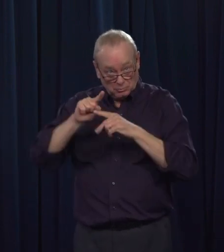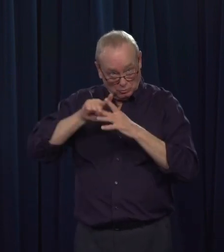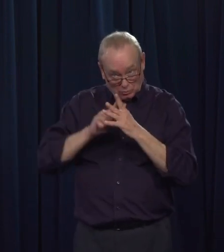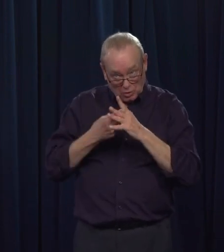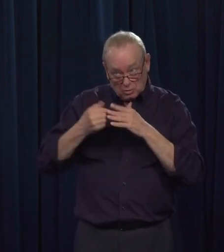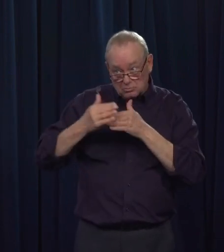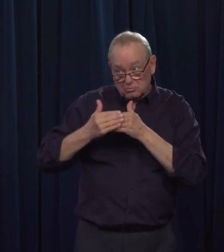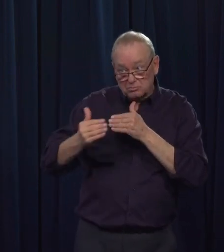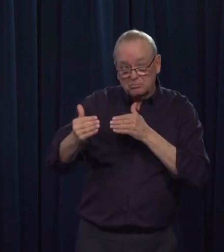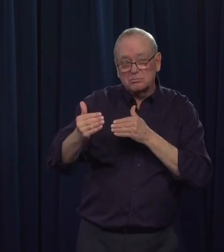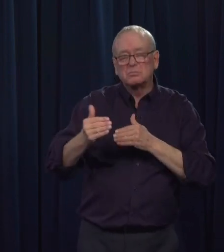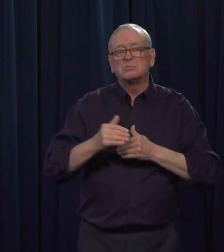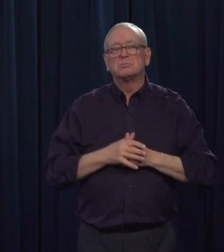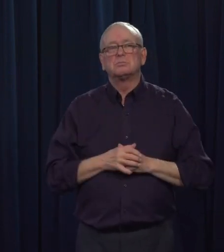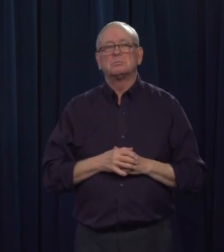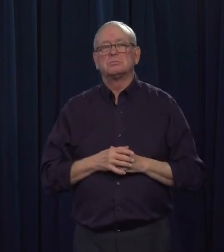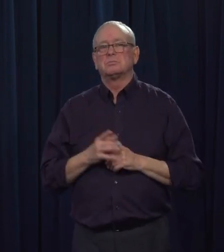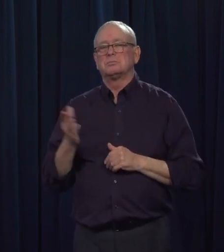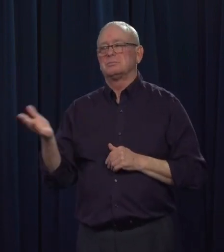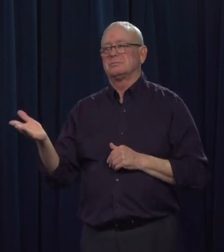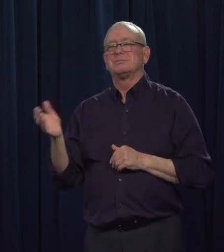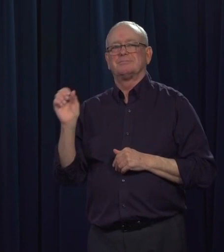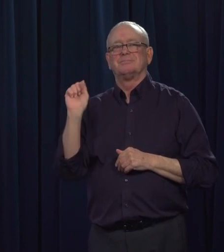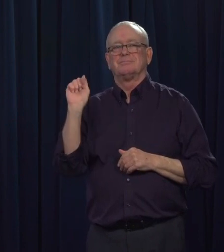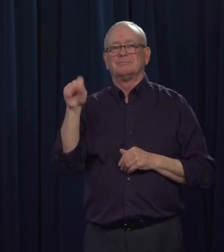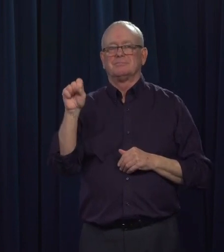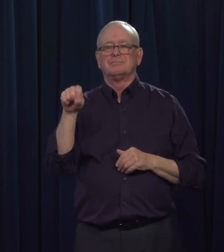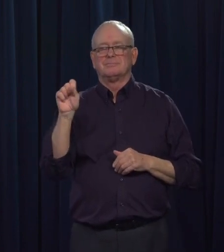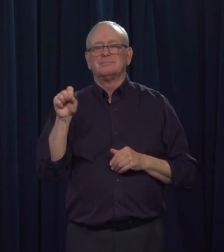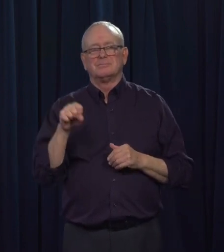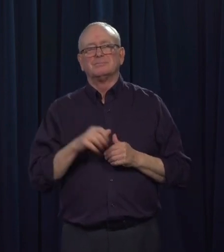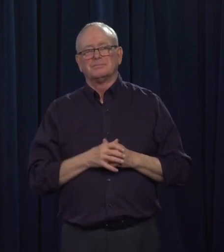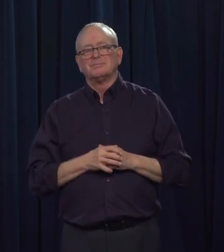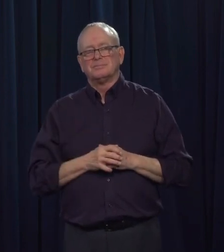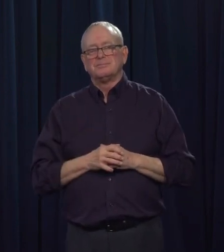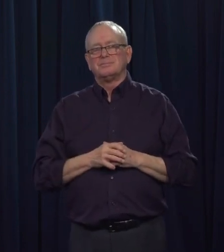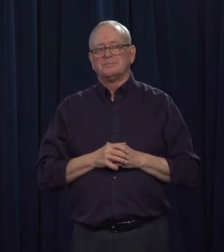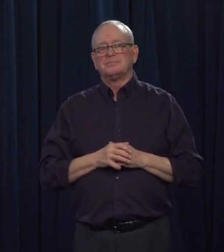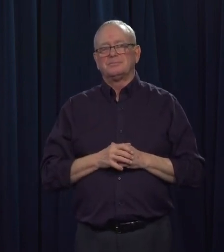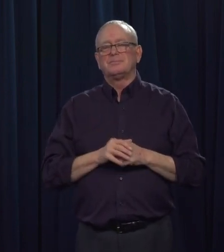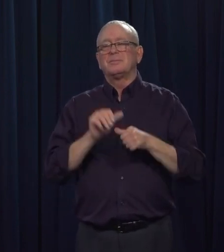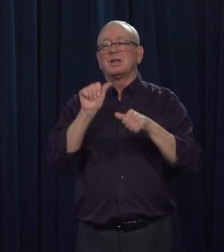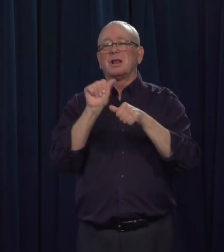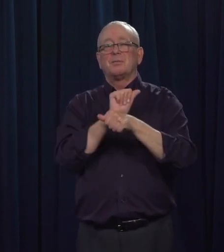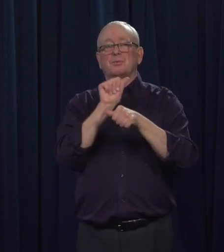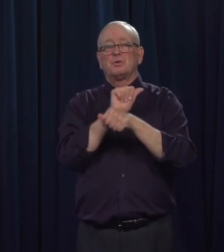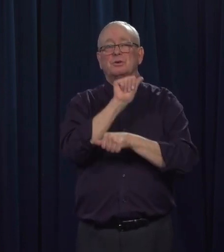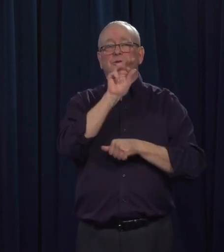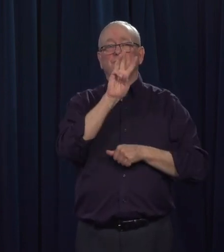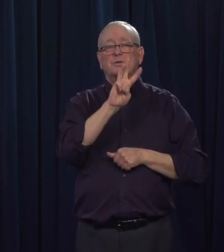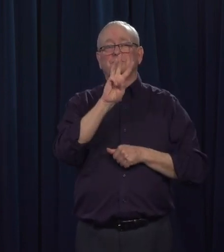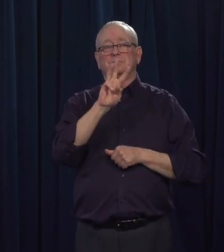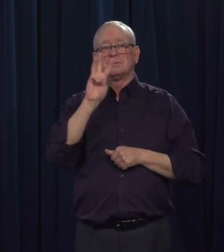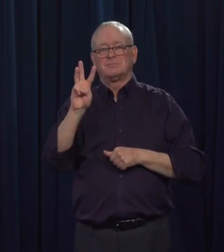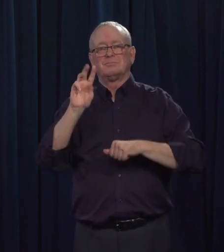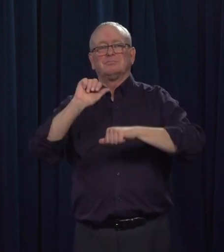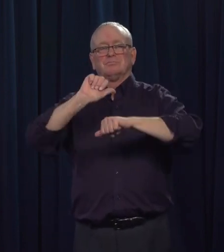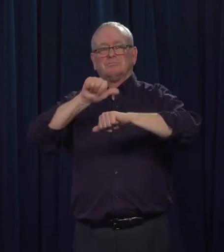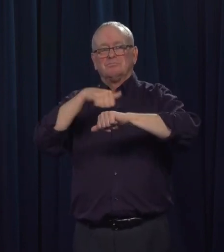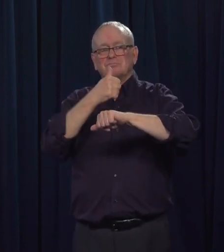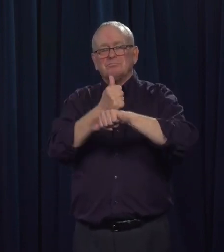about if somebody does observe an issue where the orders that we've put in place to close down businesses such